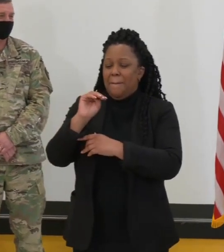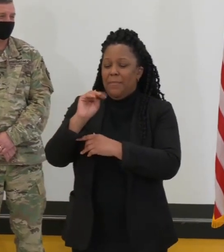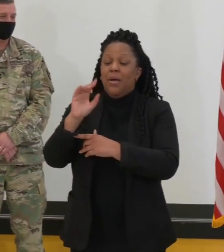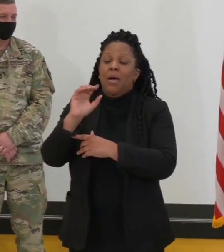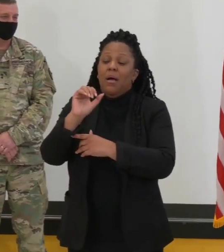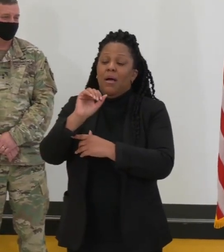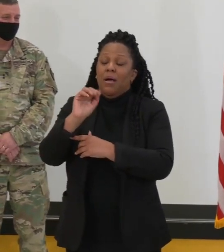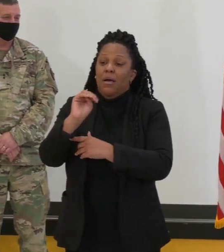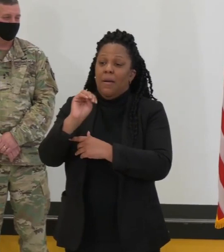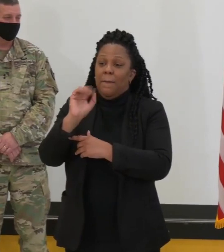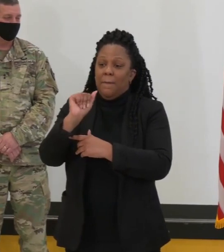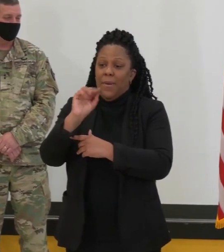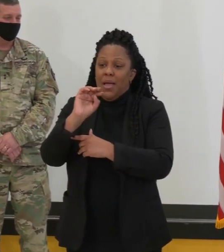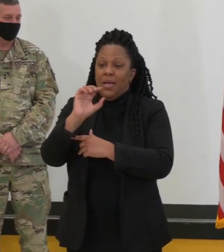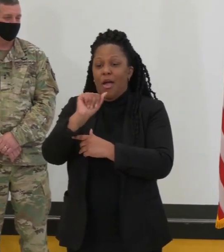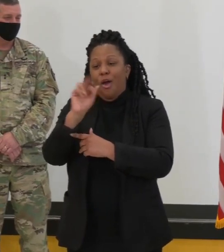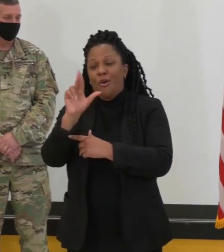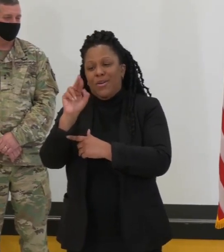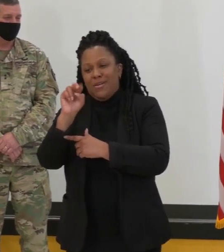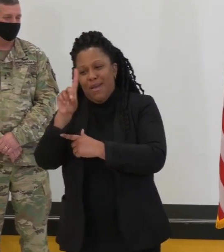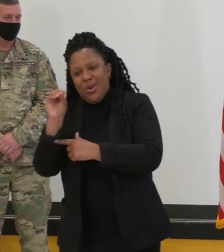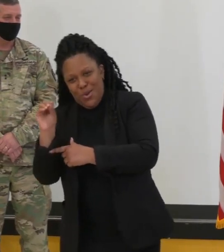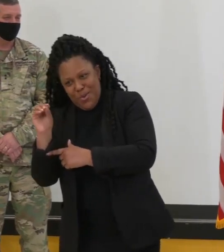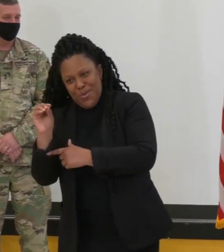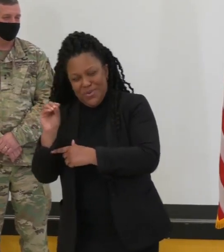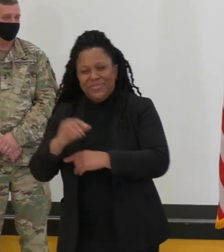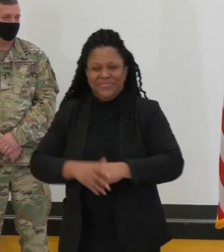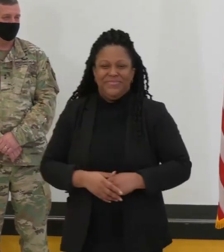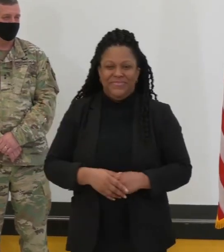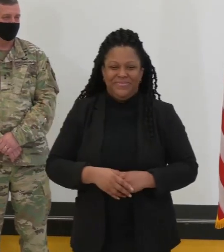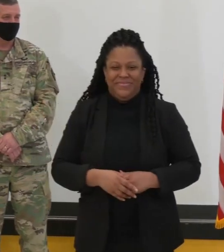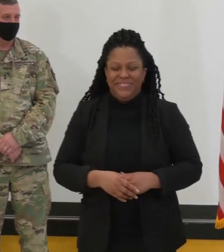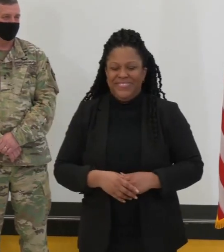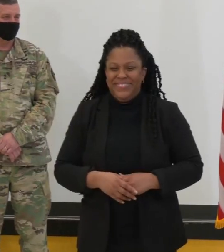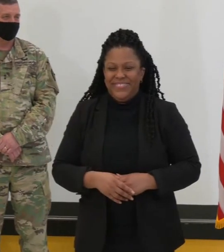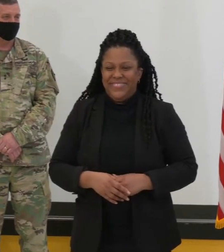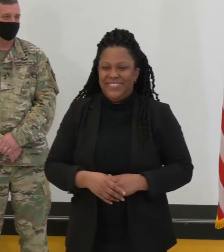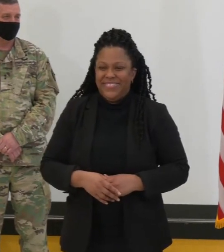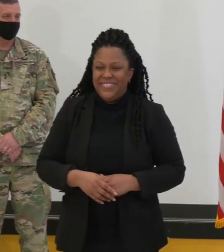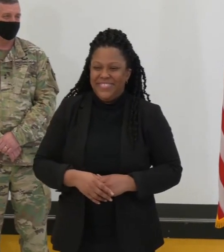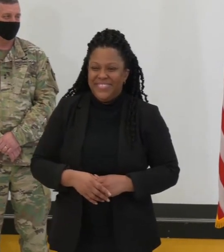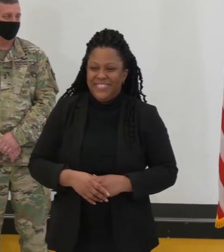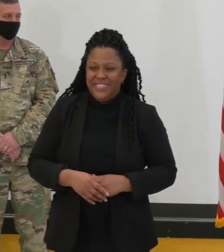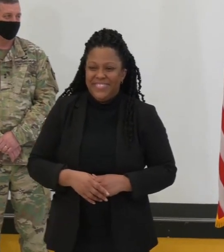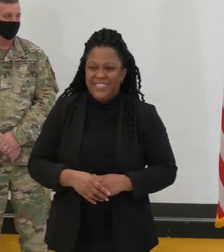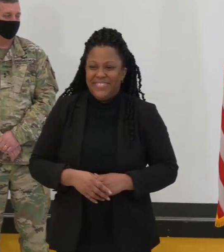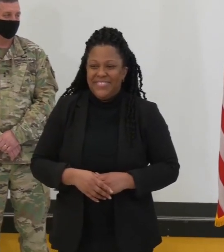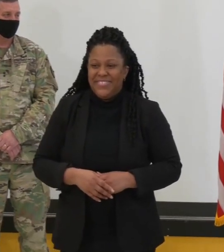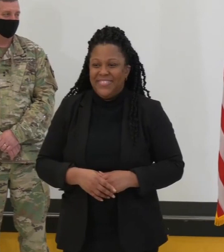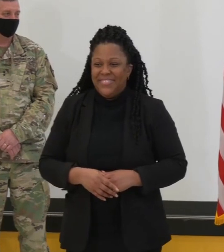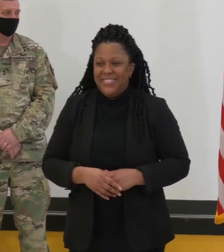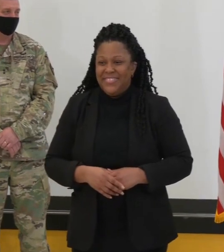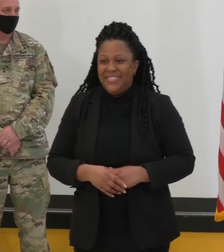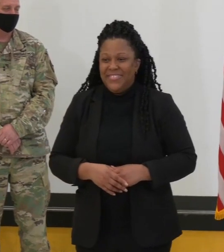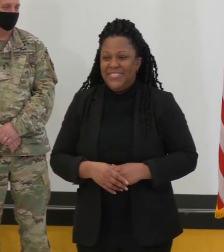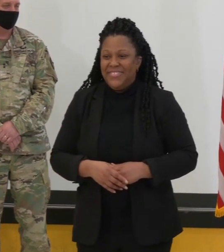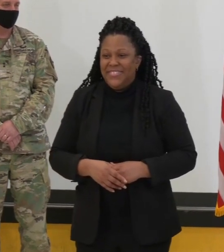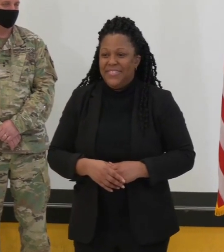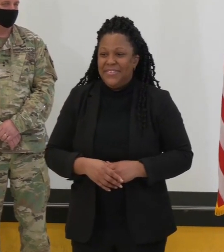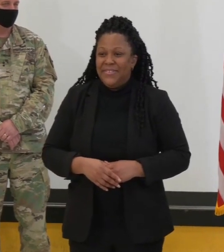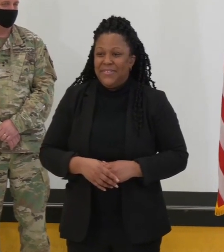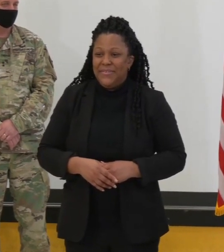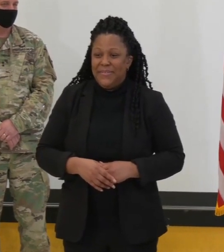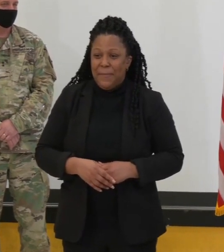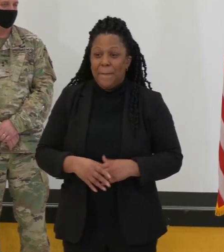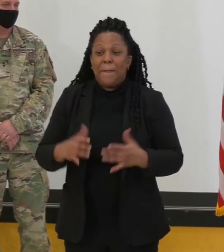you. Good afternoon, everyone. Coming to you, as we have been weekly in terms of Operation Safety Net and giving our